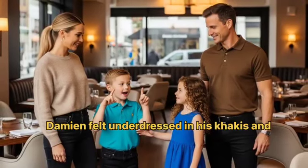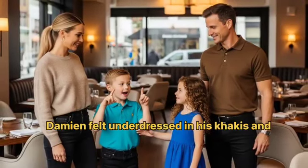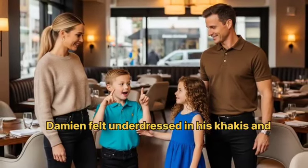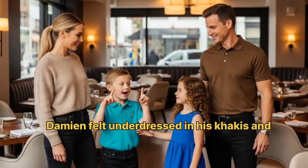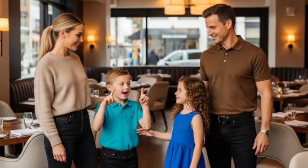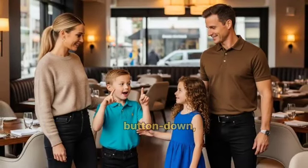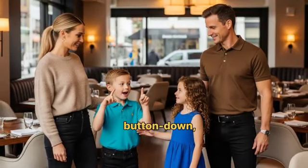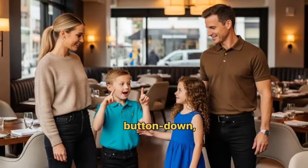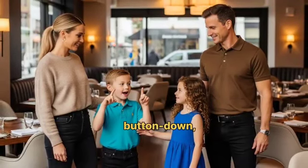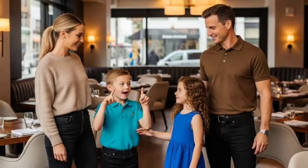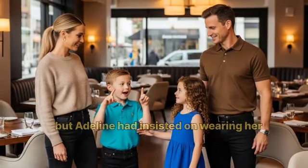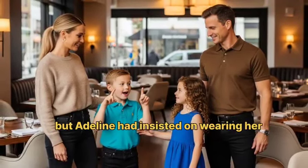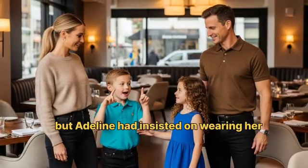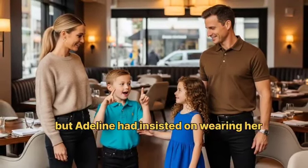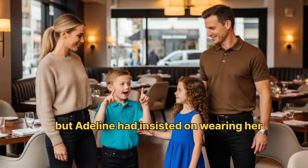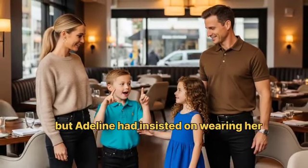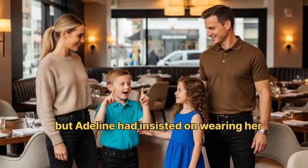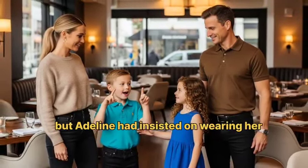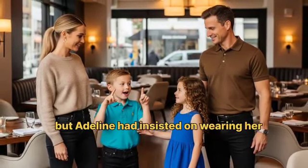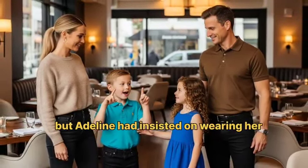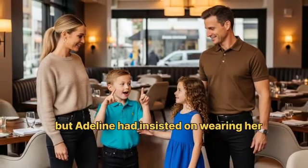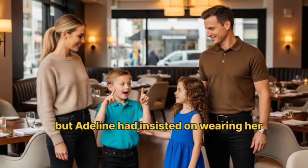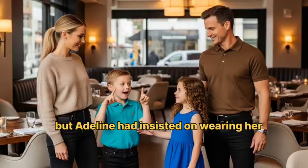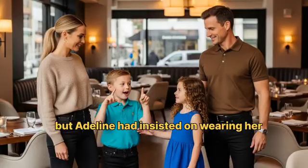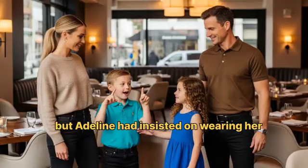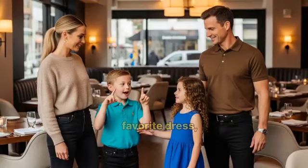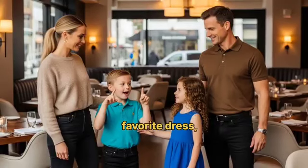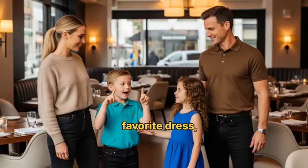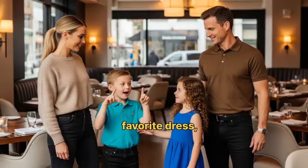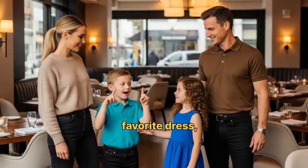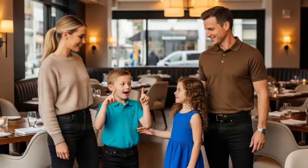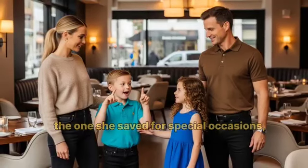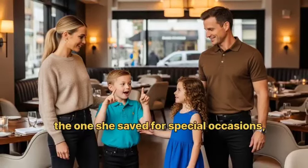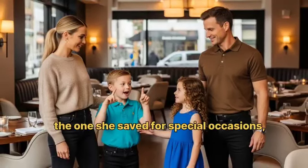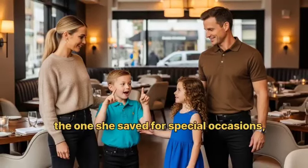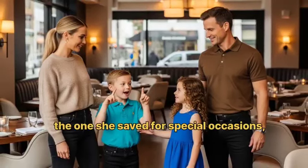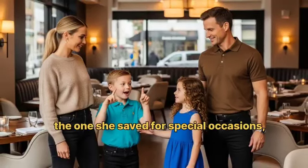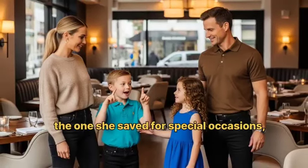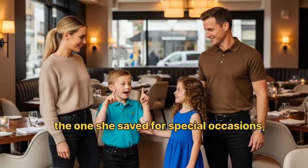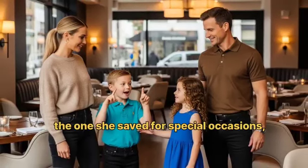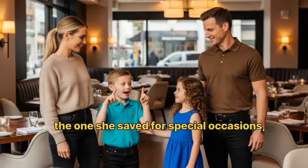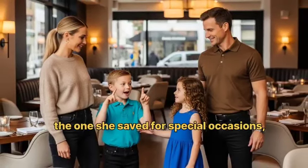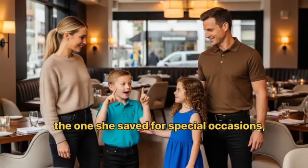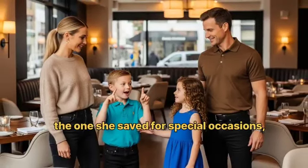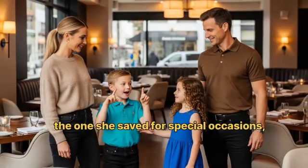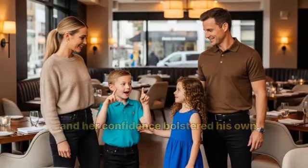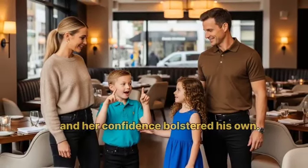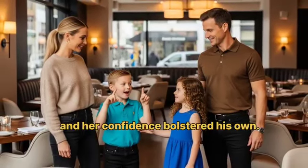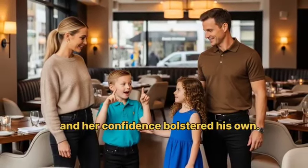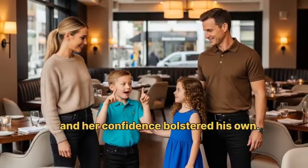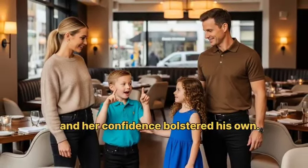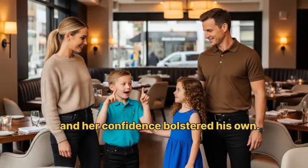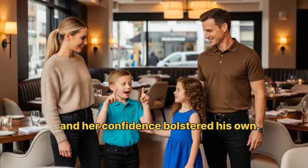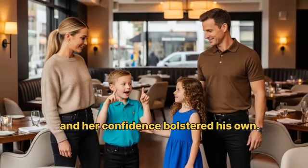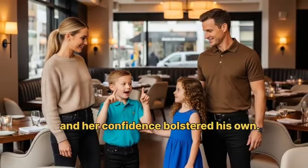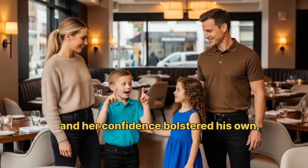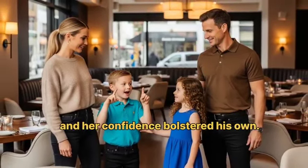and button-down, but Adeline had insisted on wearing her favorite dress, the one she saved for special occasions, and her confidence bolstered his